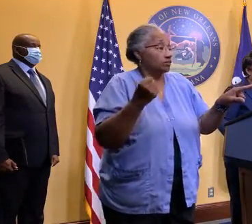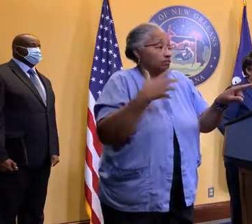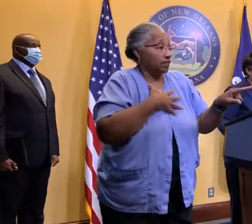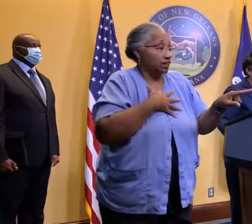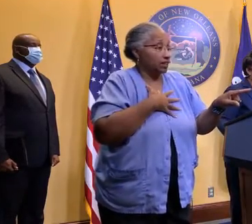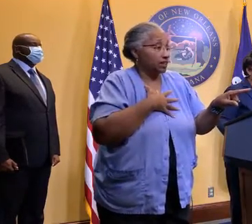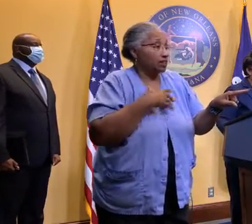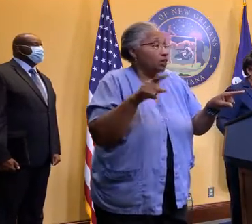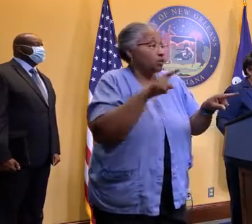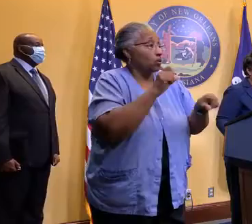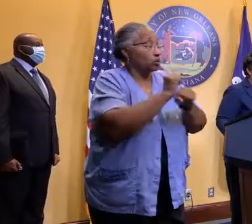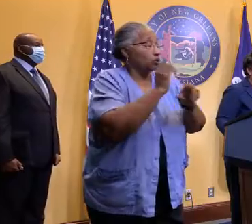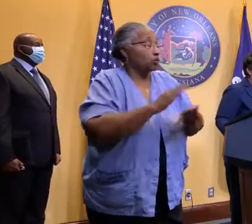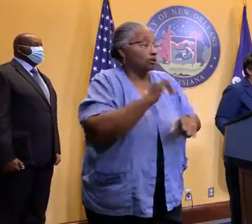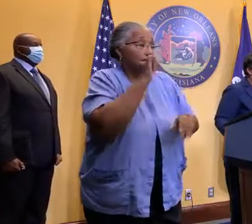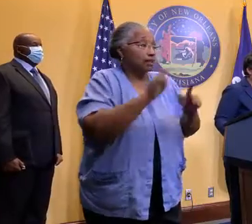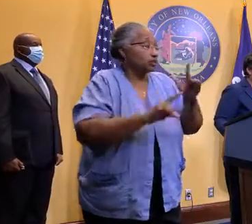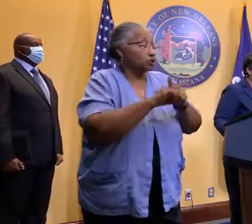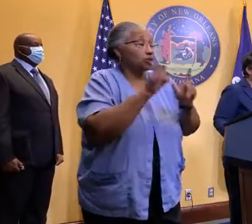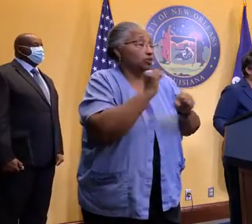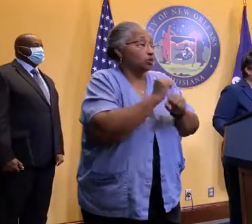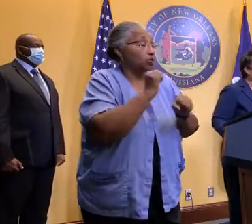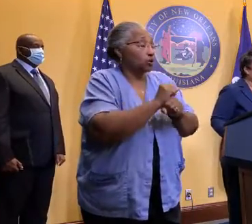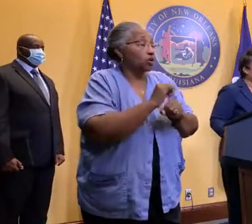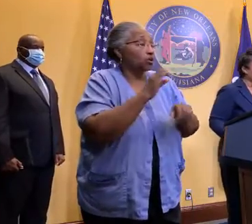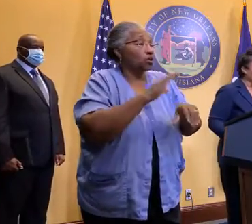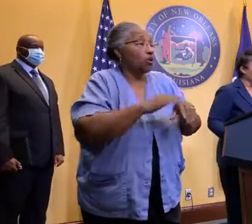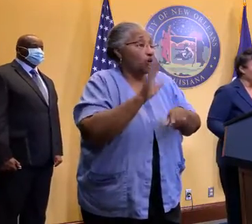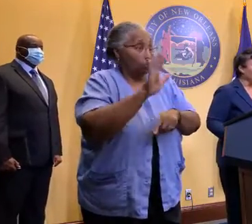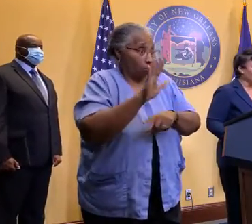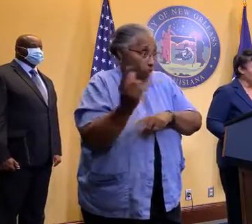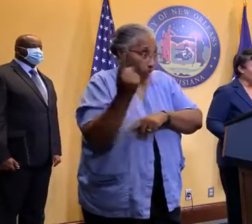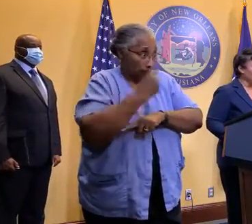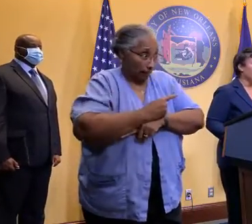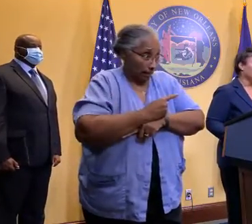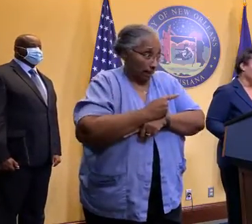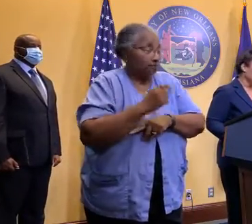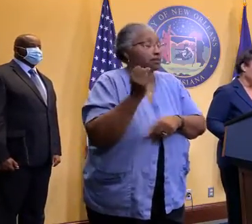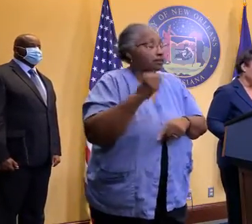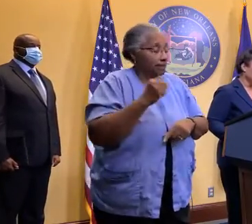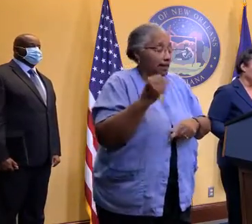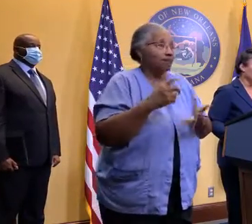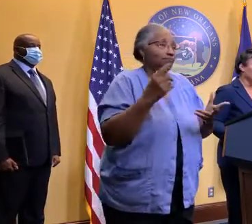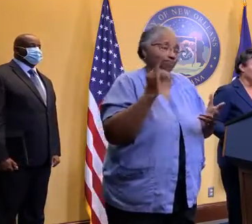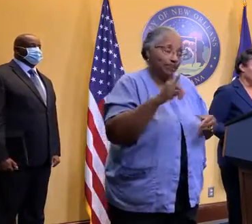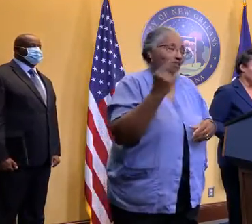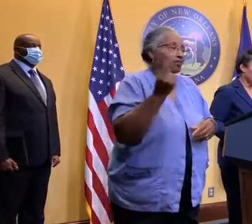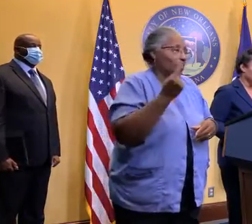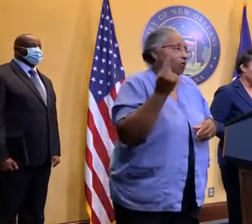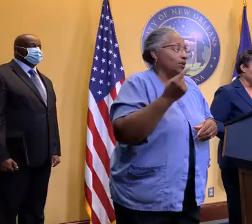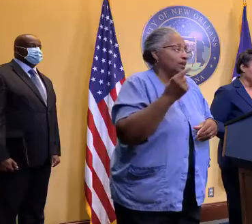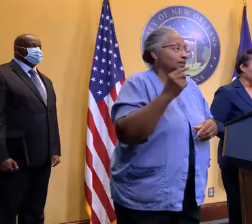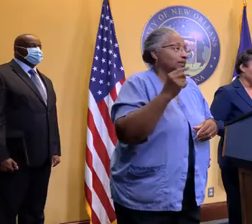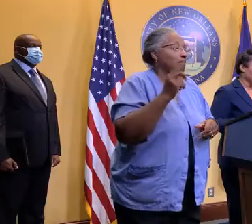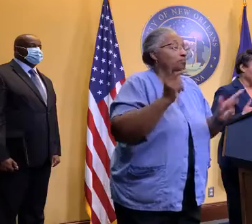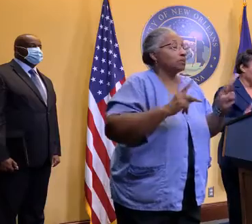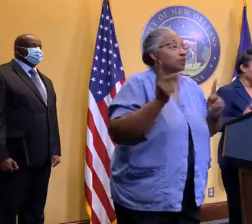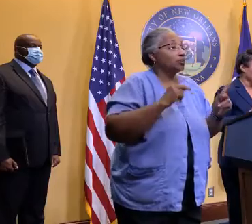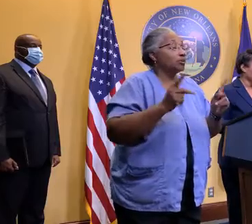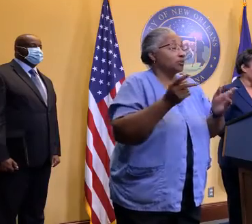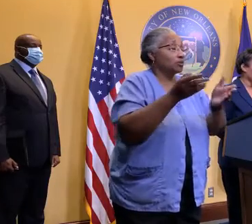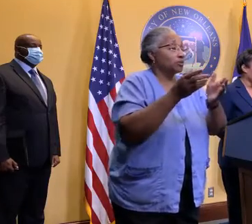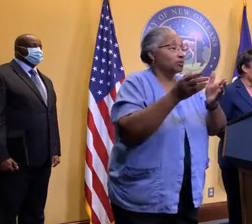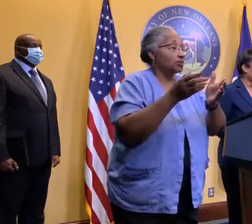work on these furloughed days? Oh, that's always, meaning unclassified employees